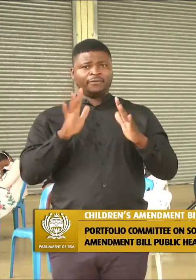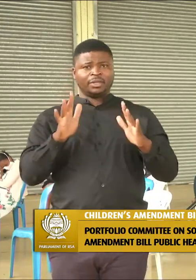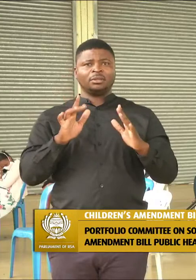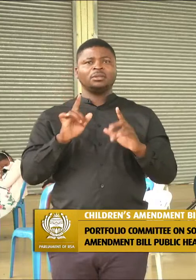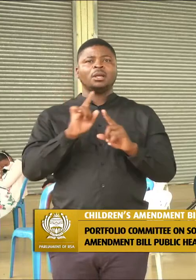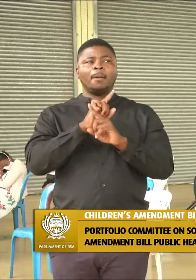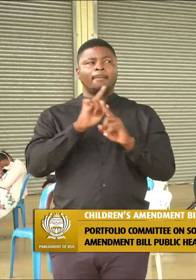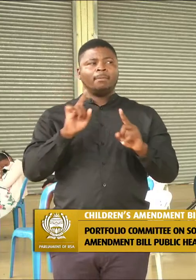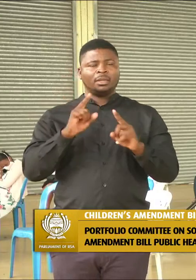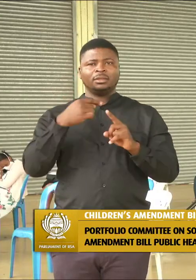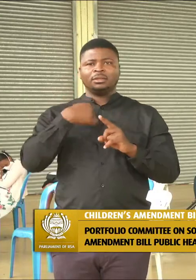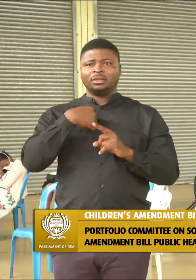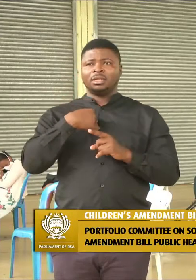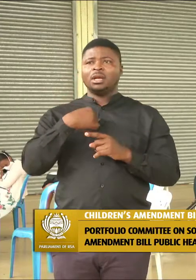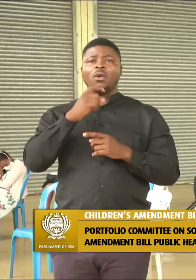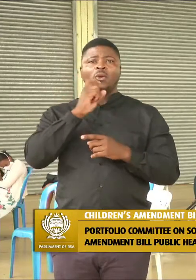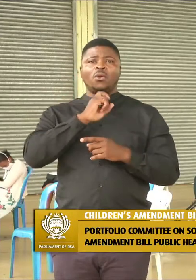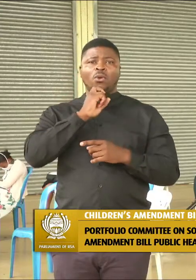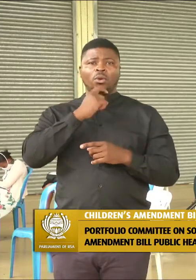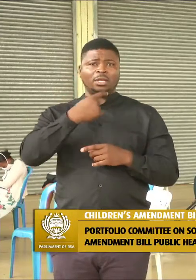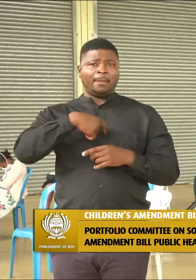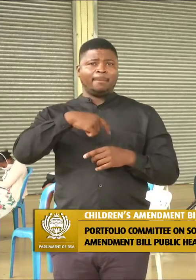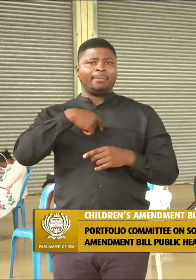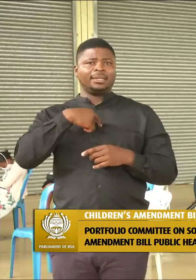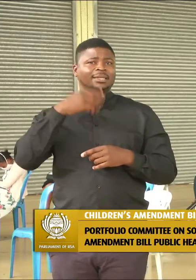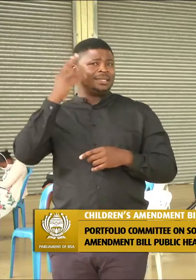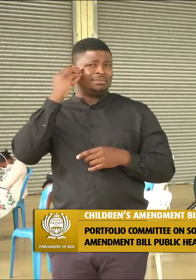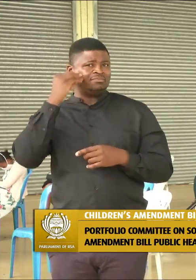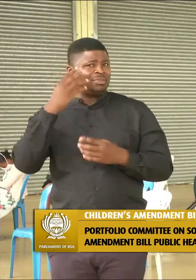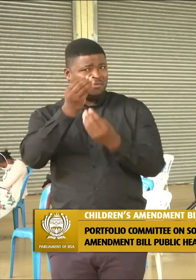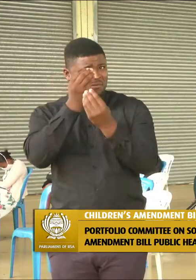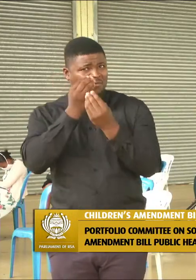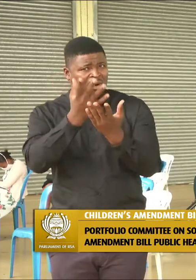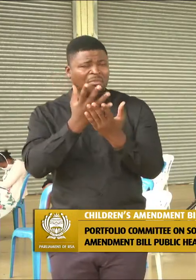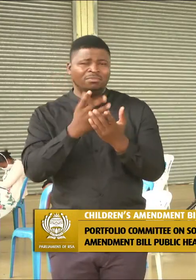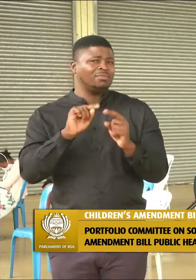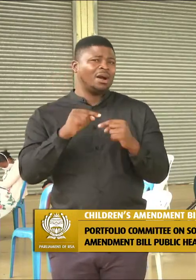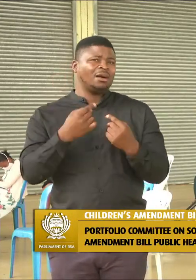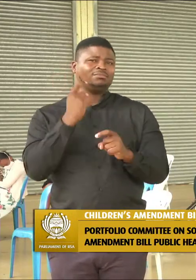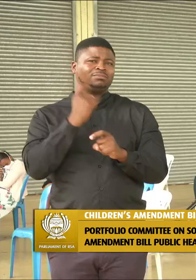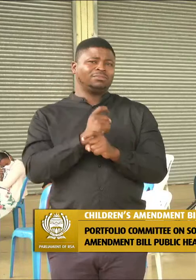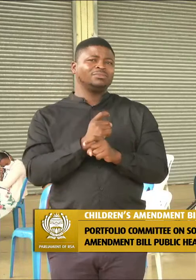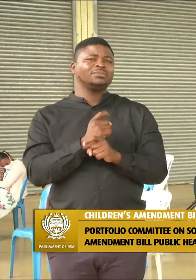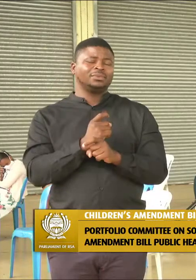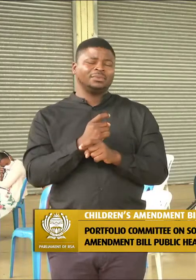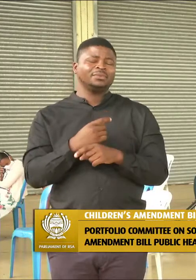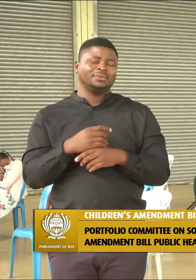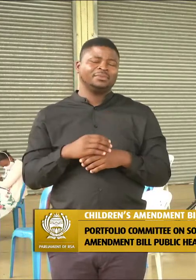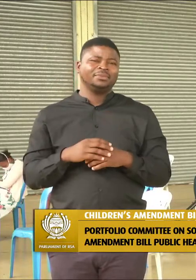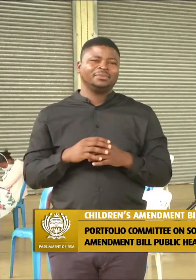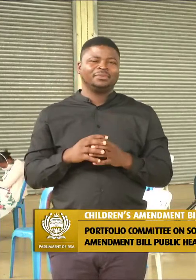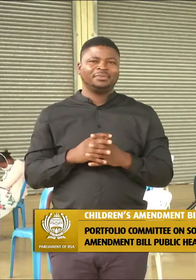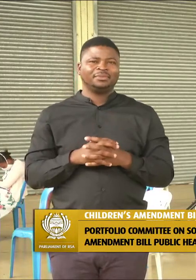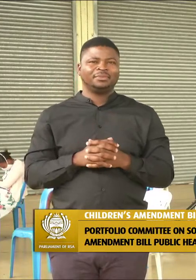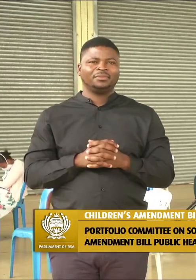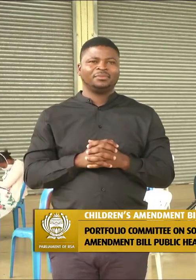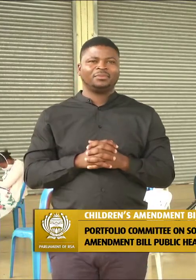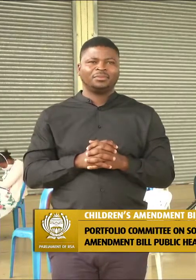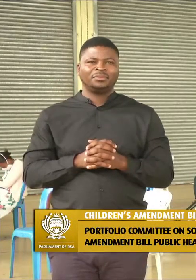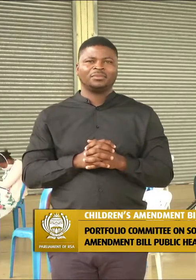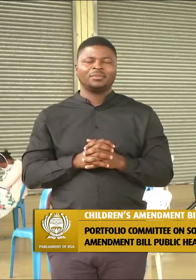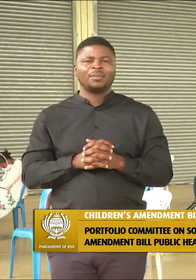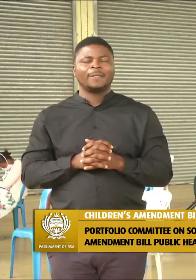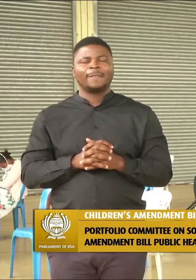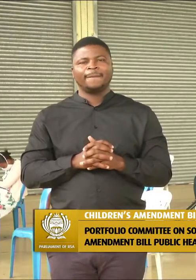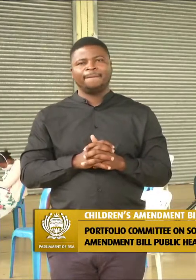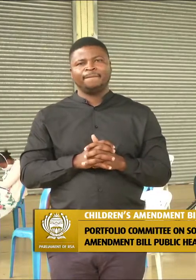from using my own personal experiences, although they are horrific. Ngiyanibonga ngokuthi ningilalele ngithe nje ngizongakhulumi